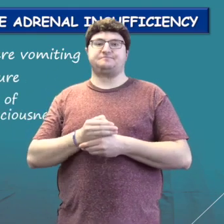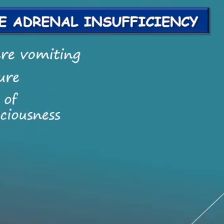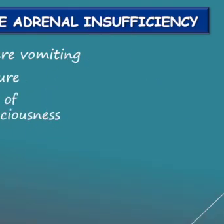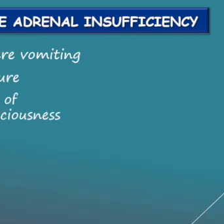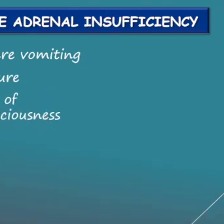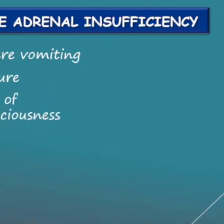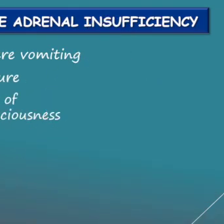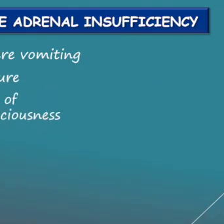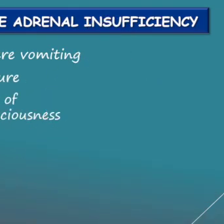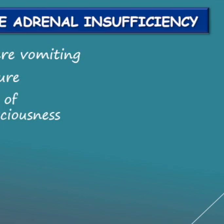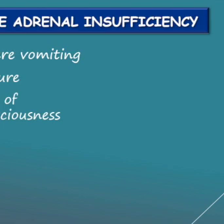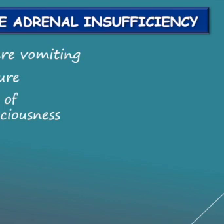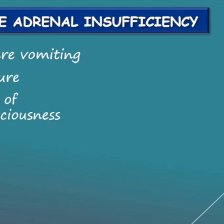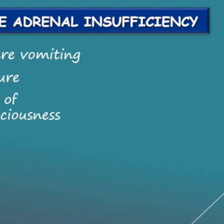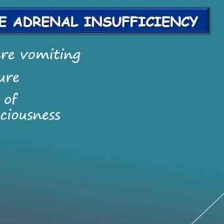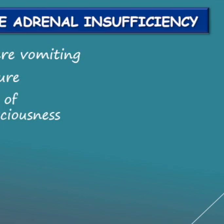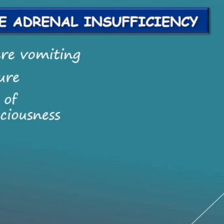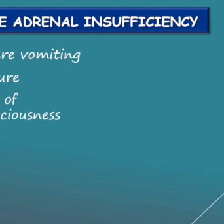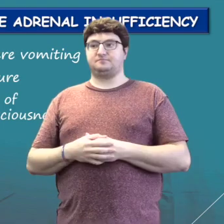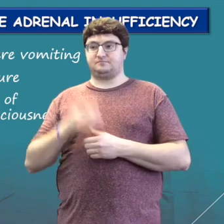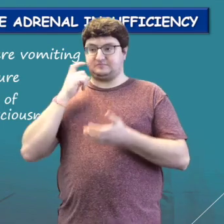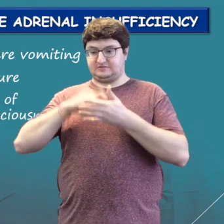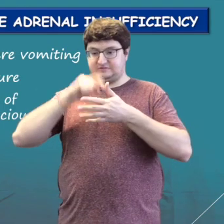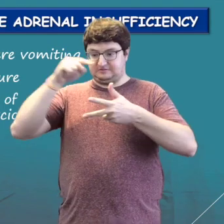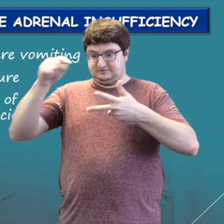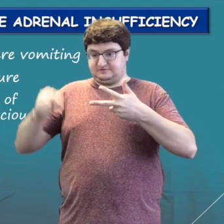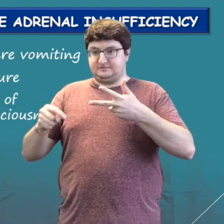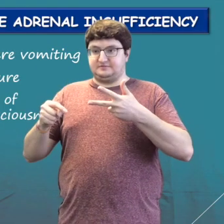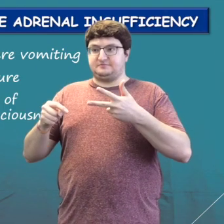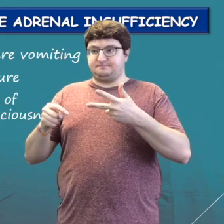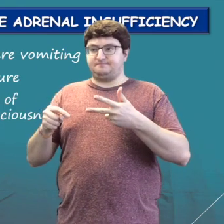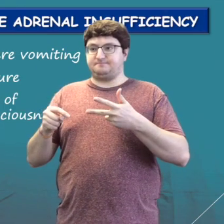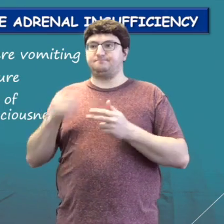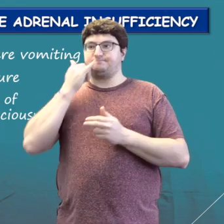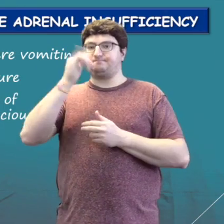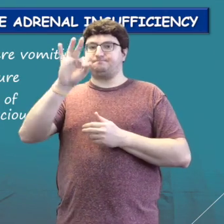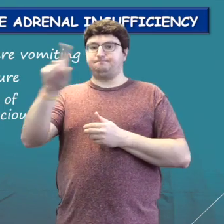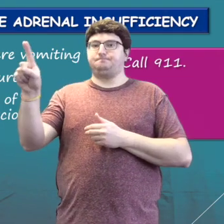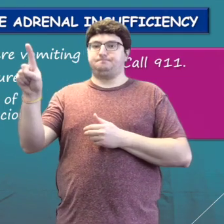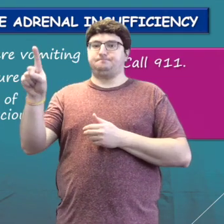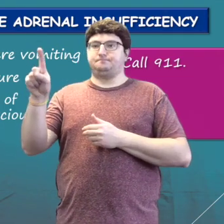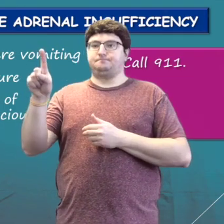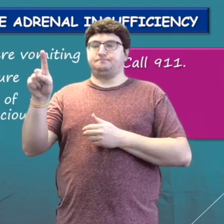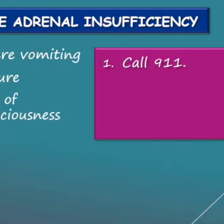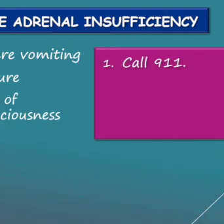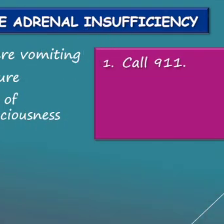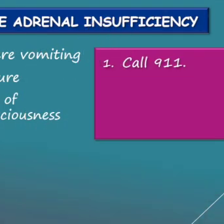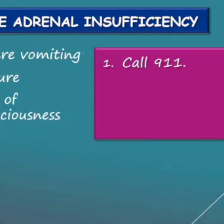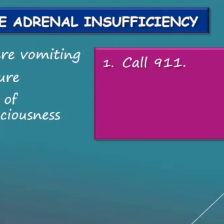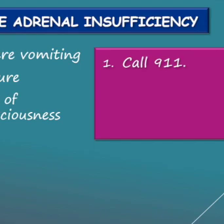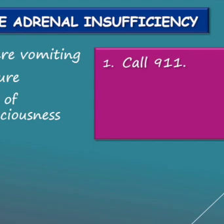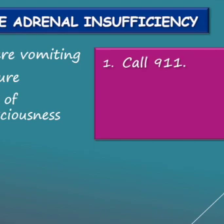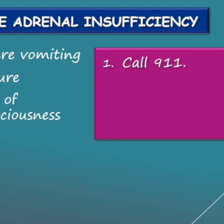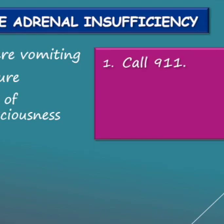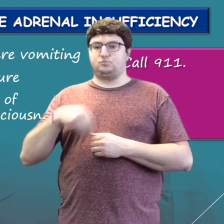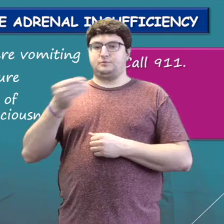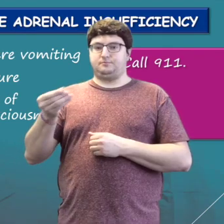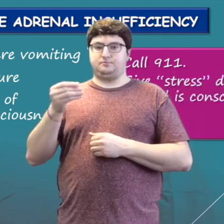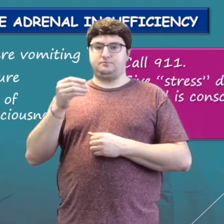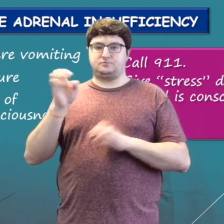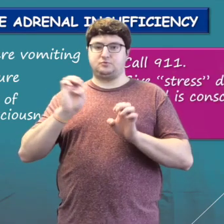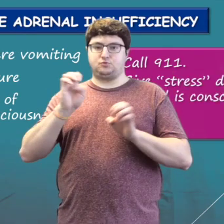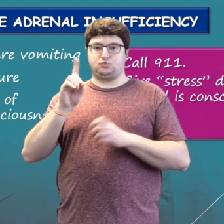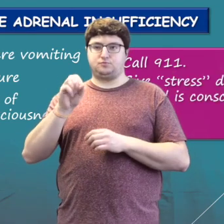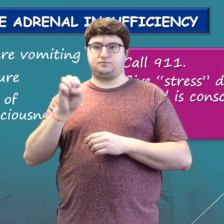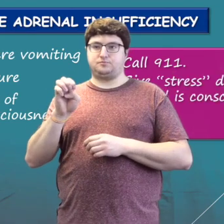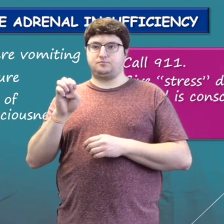consciousness. If the child experiences any of these signs, call 911. Administer